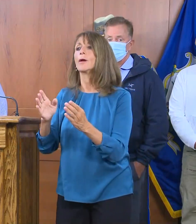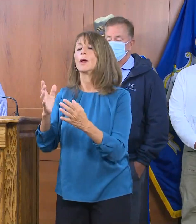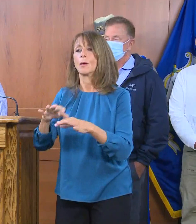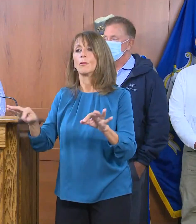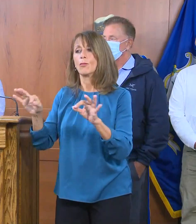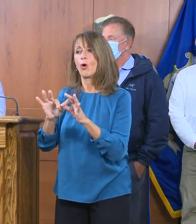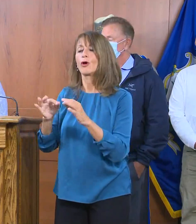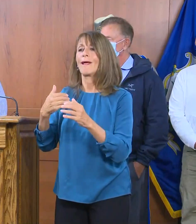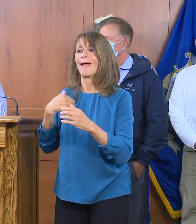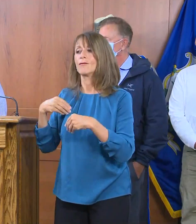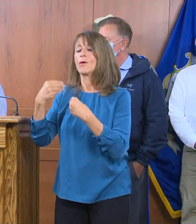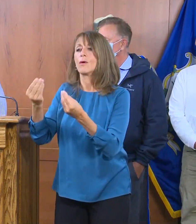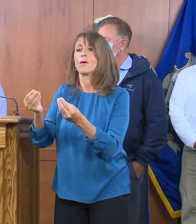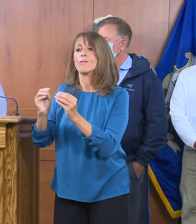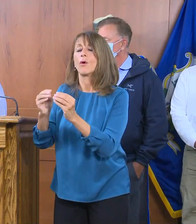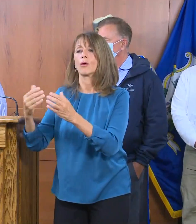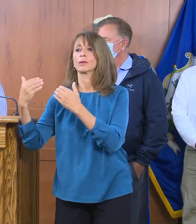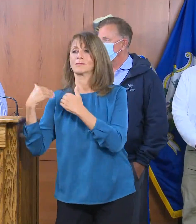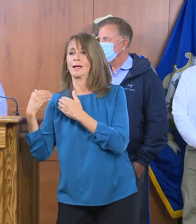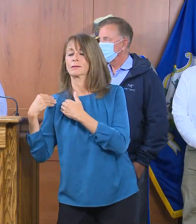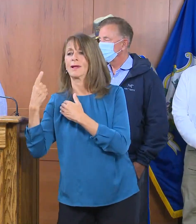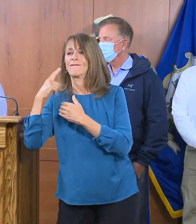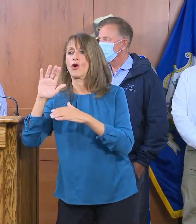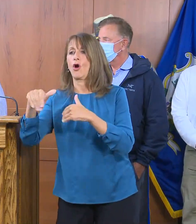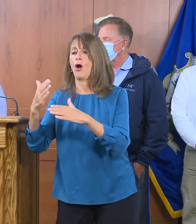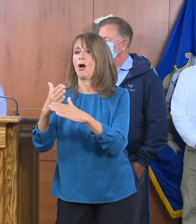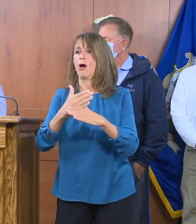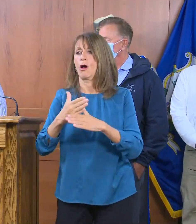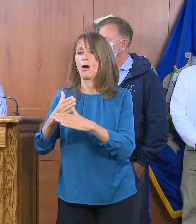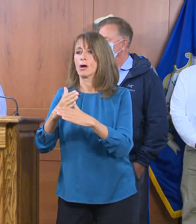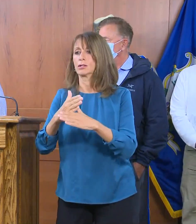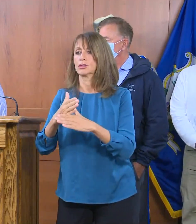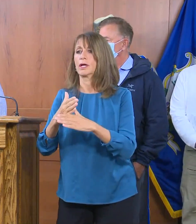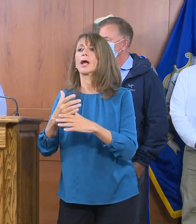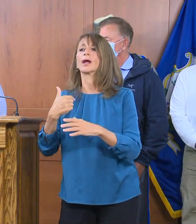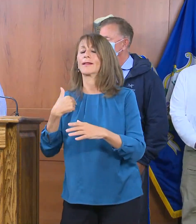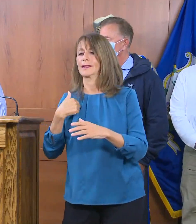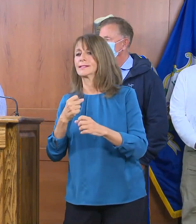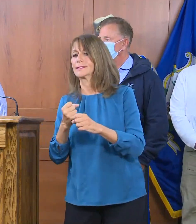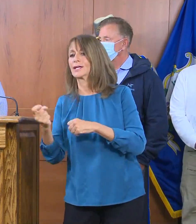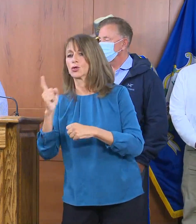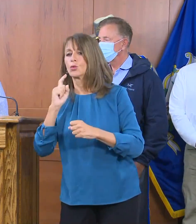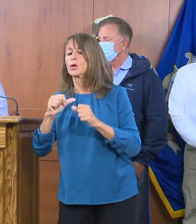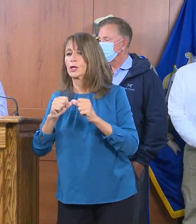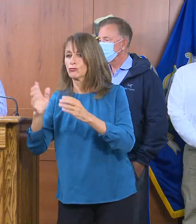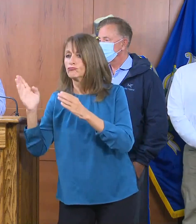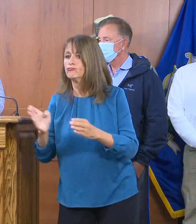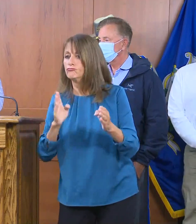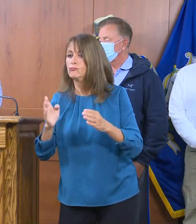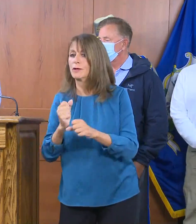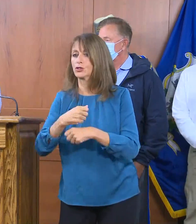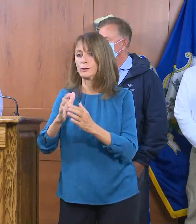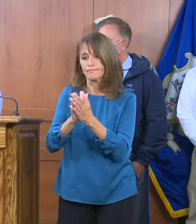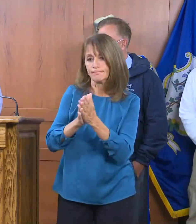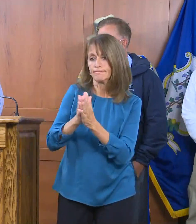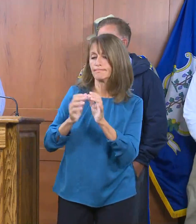shareholders, and you will see us undertake that in earnest over the next year.